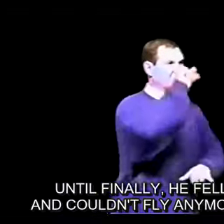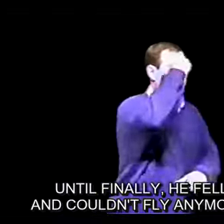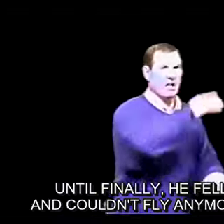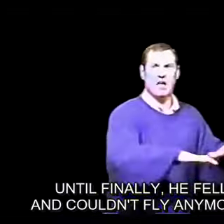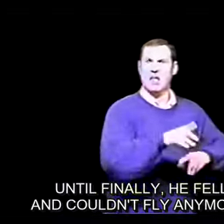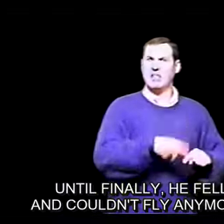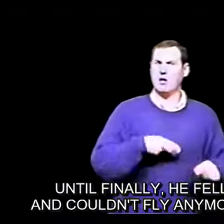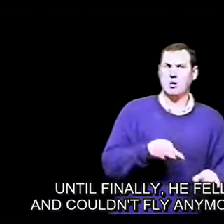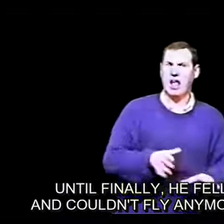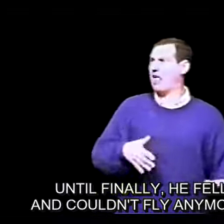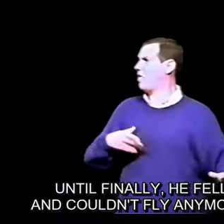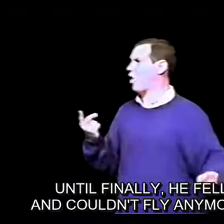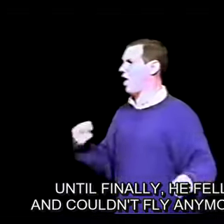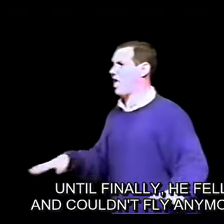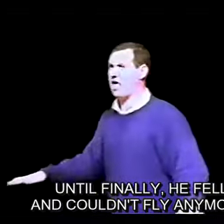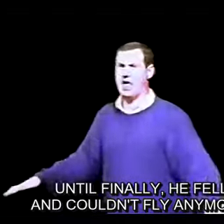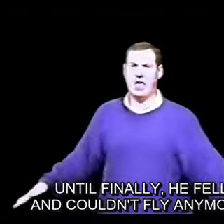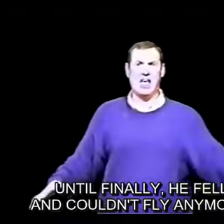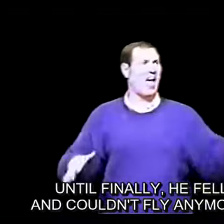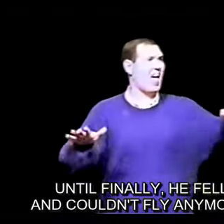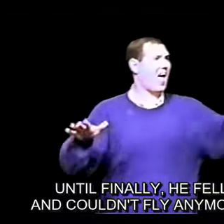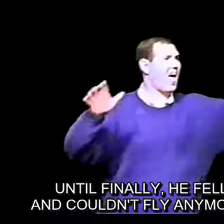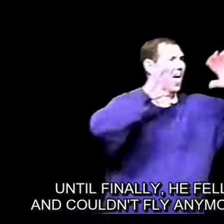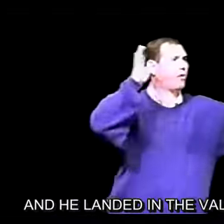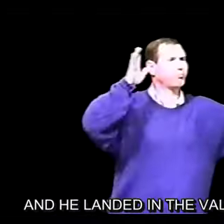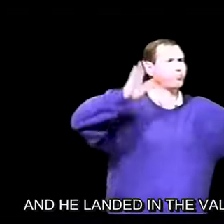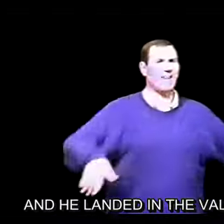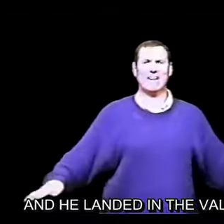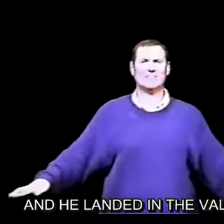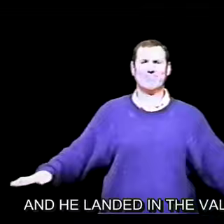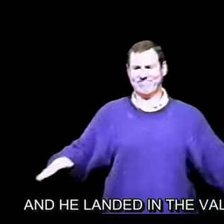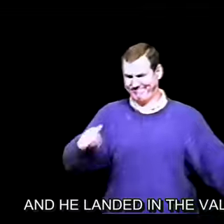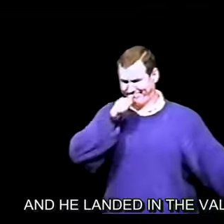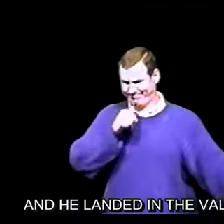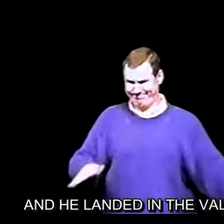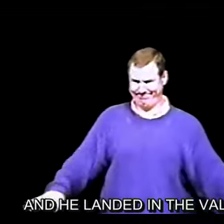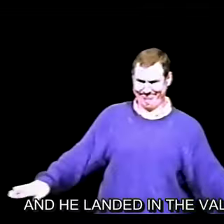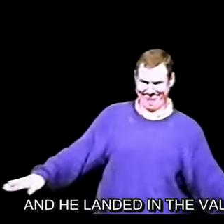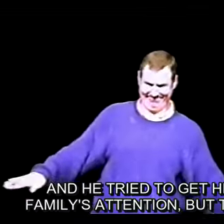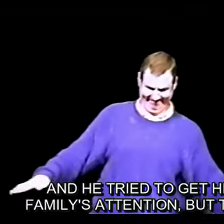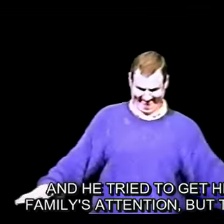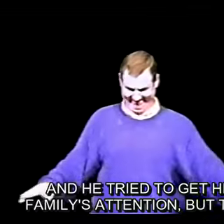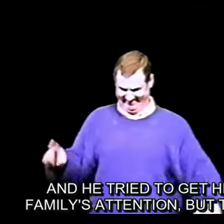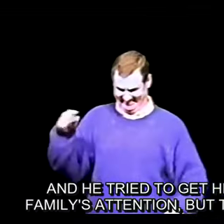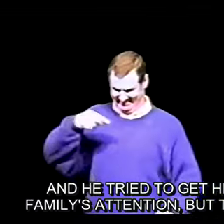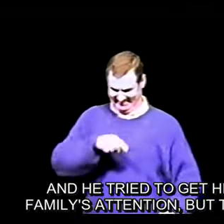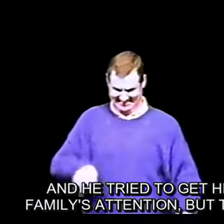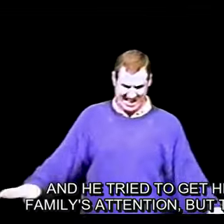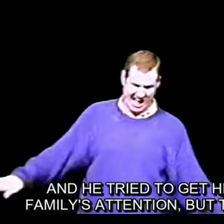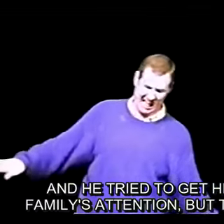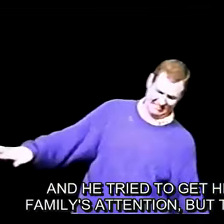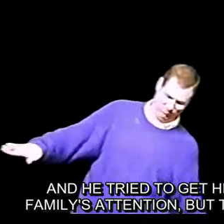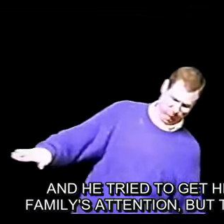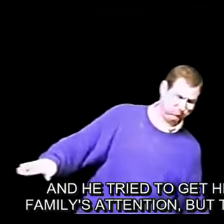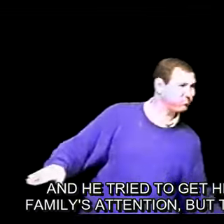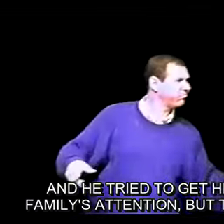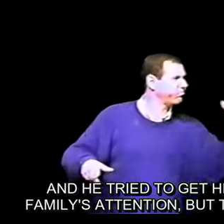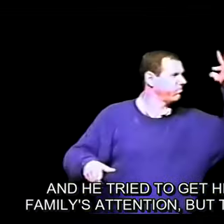and couldn't fly anymore, and he landed in the valley. And he tried to get his family's attention, but they